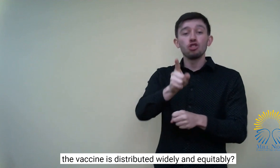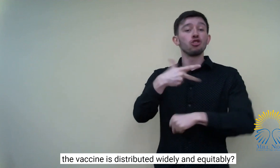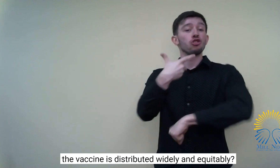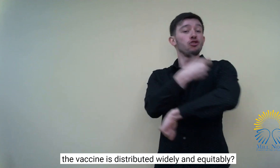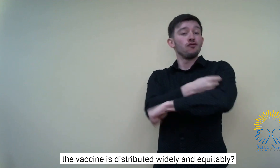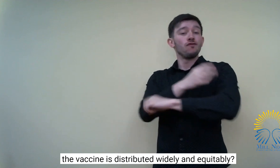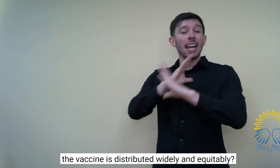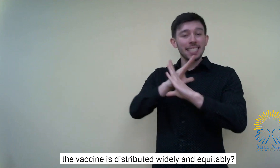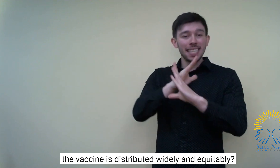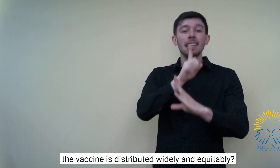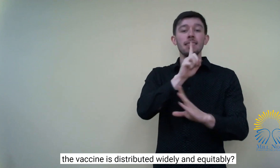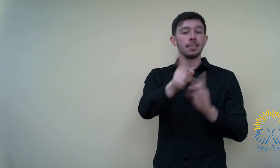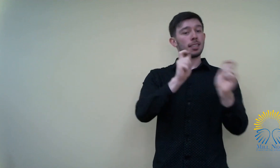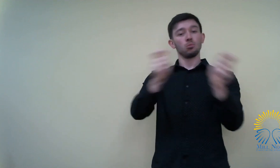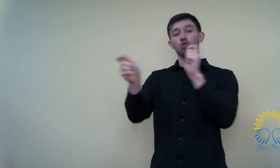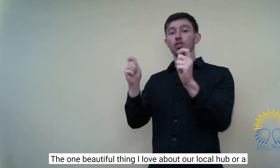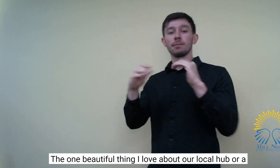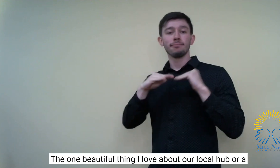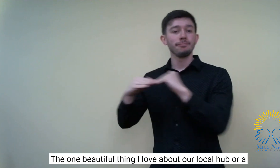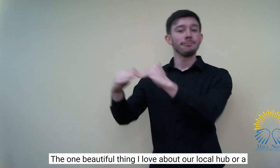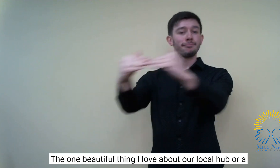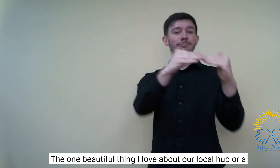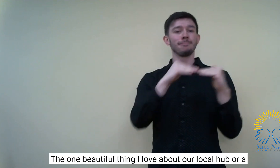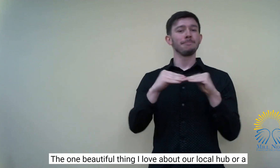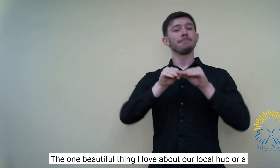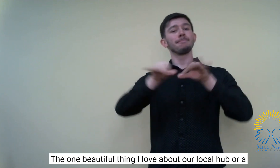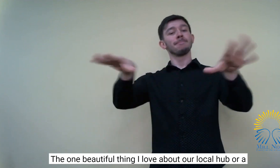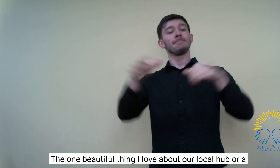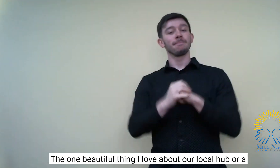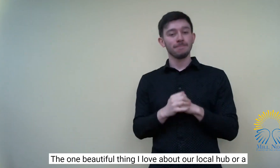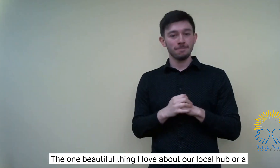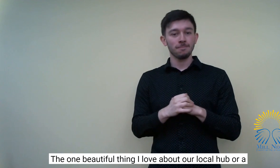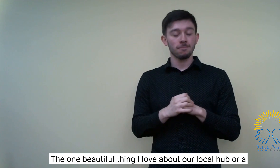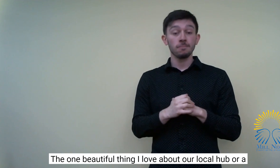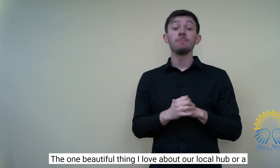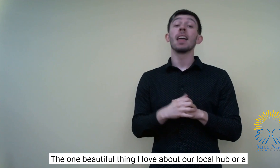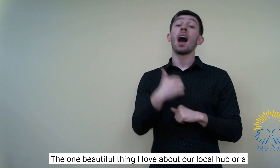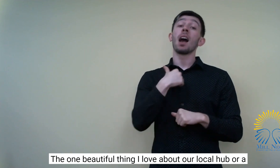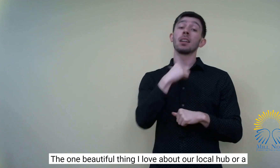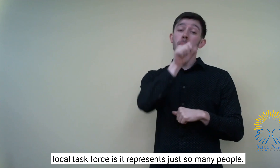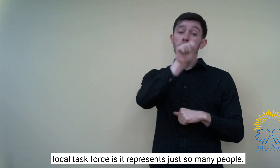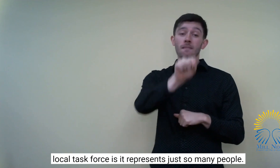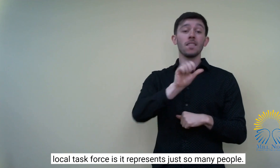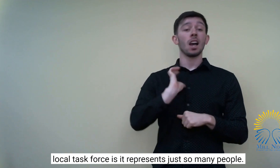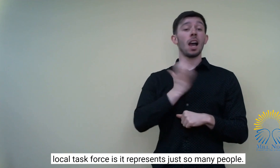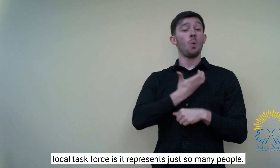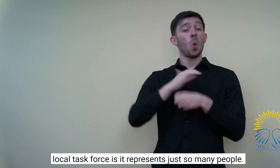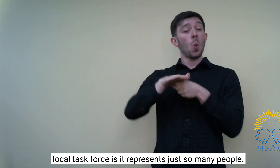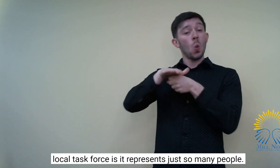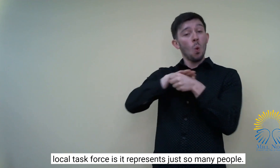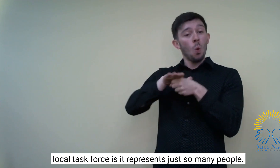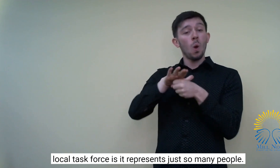and equitably? The one beautiful thing I love about our local hub or our local task force is